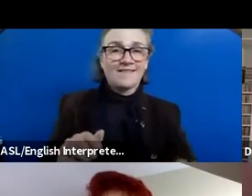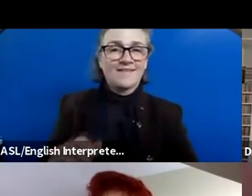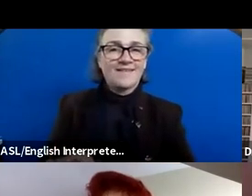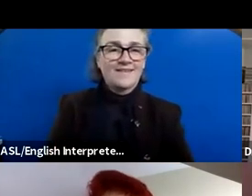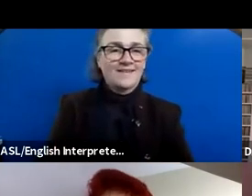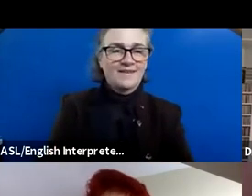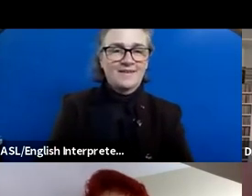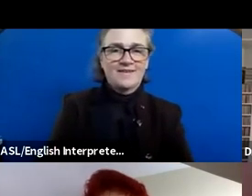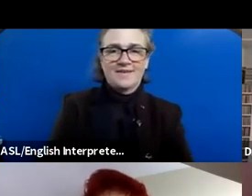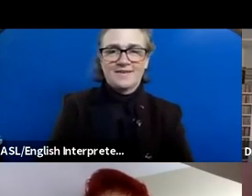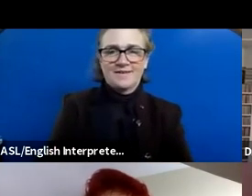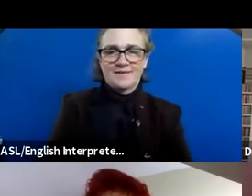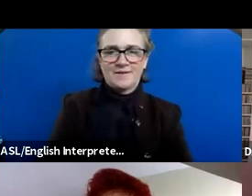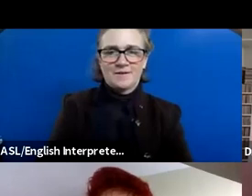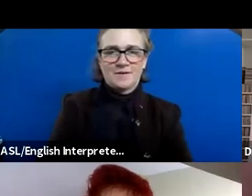of